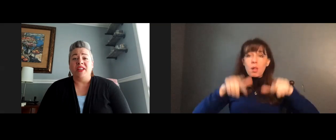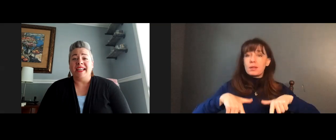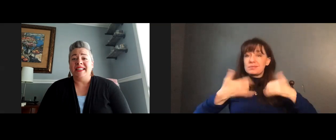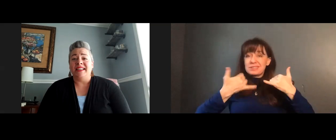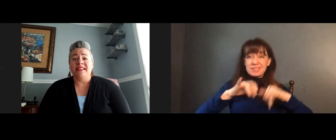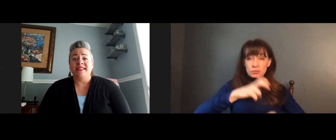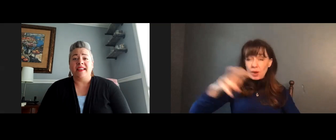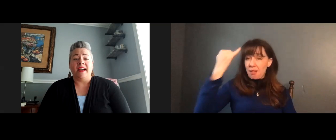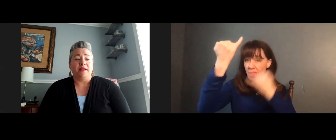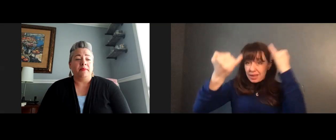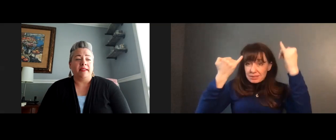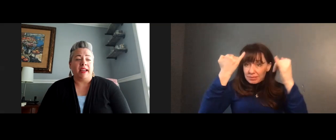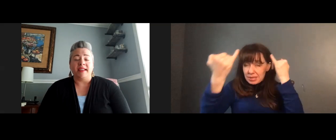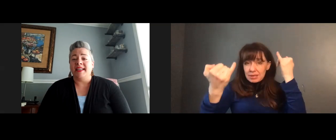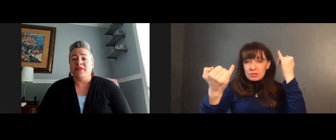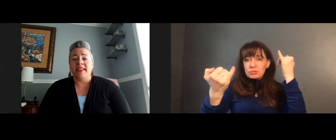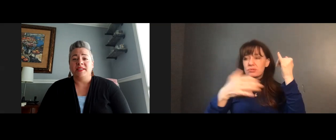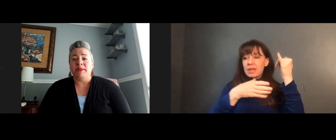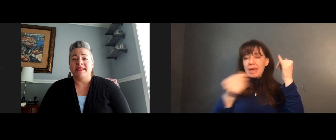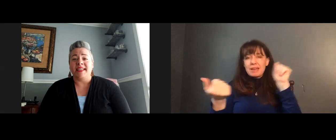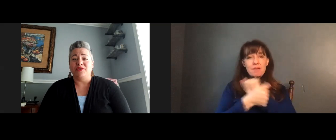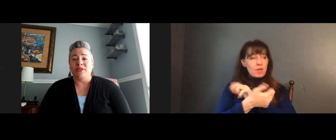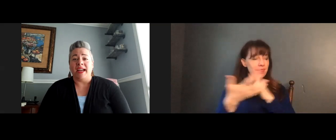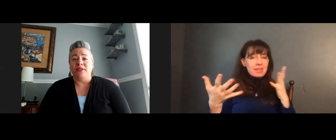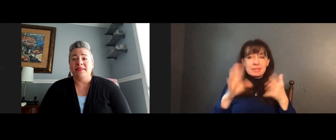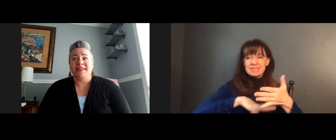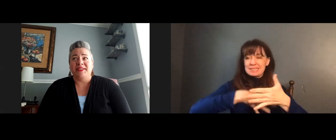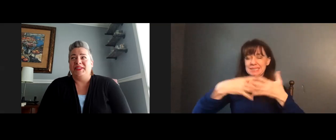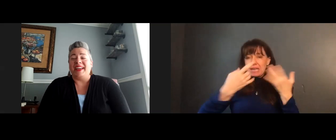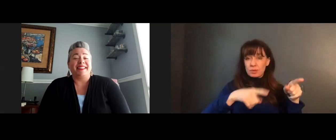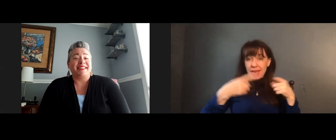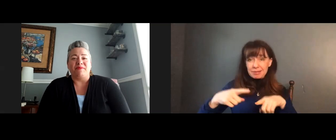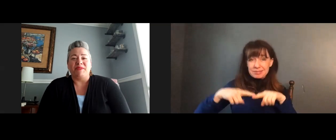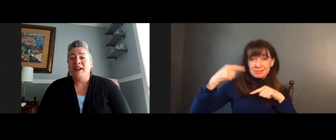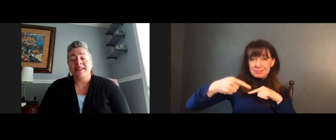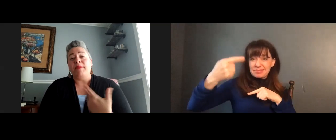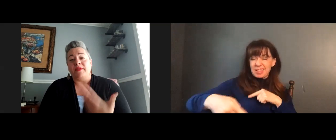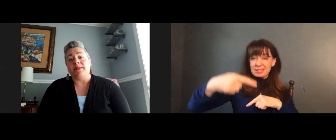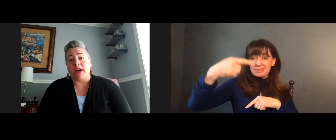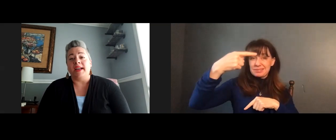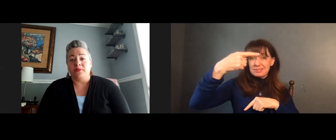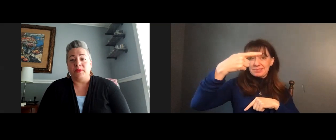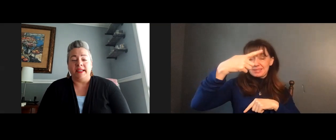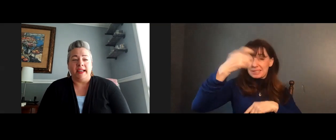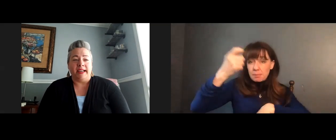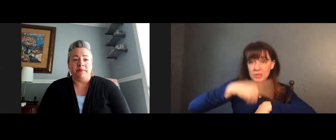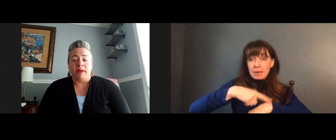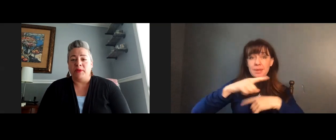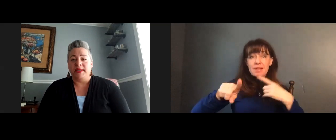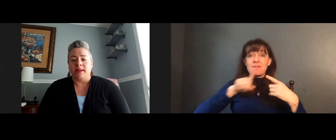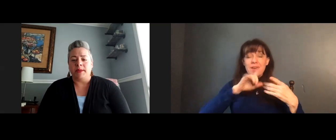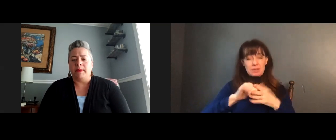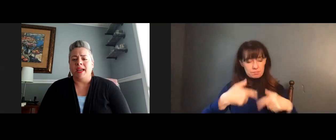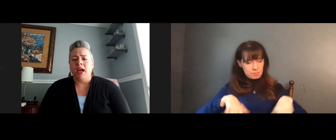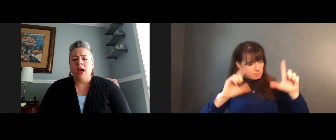travel ideas uh like i said everything's been scheduled out till like the summer because i'm even surprised when a